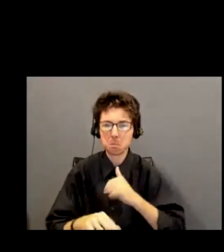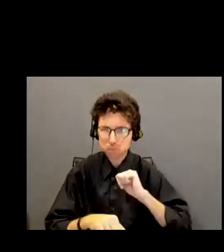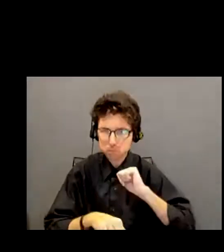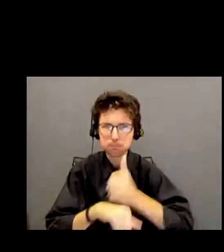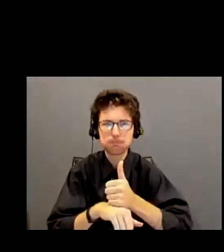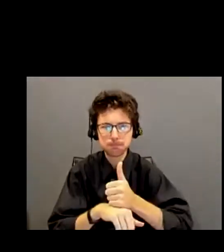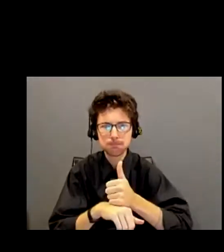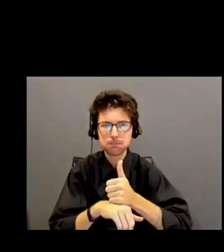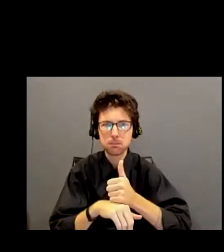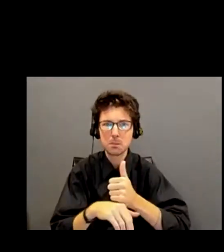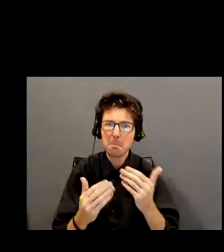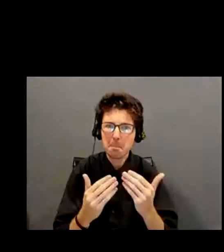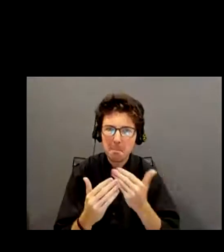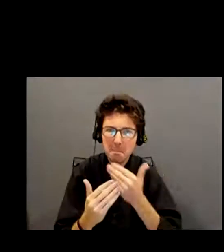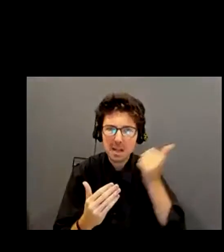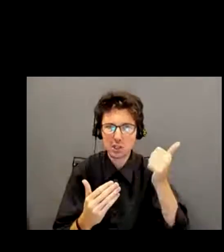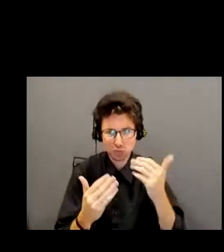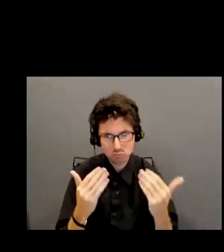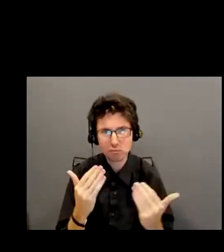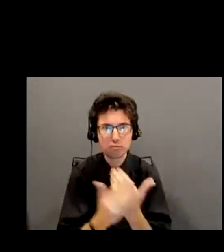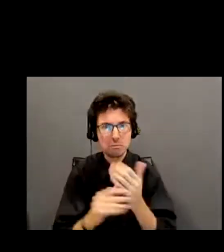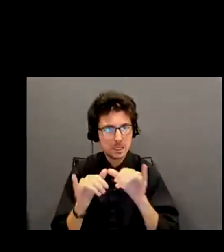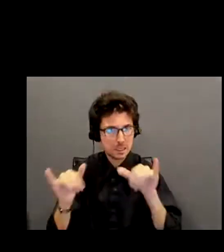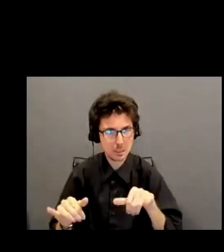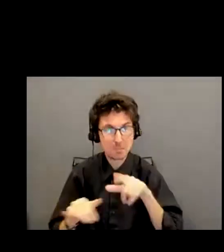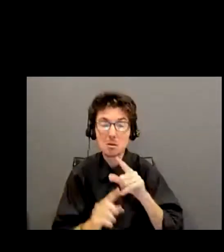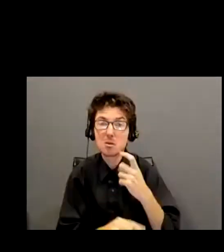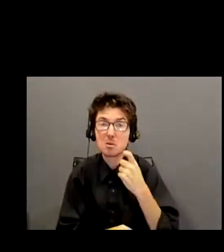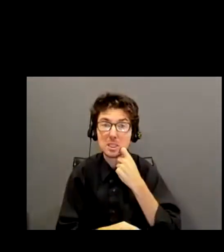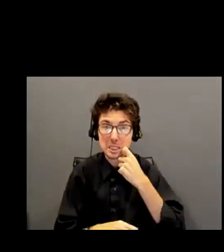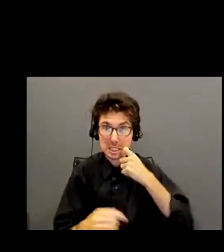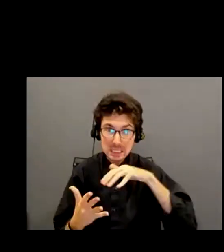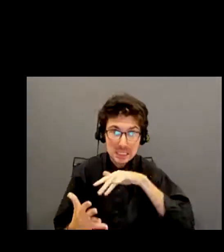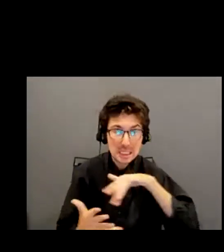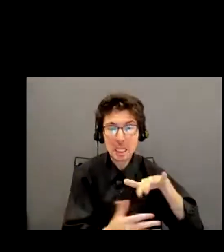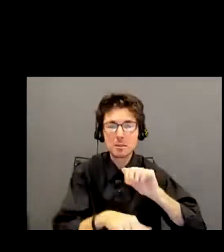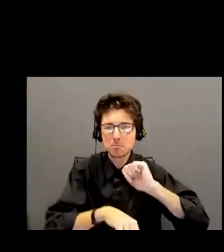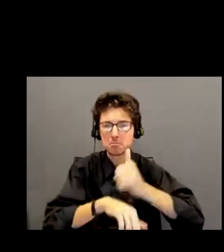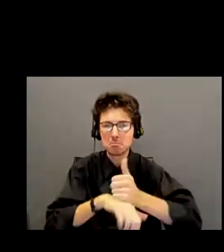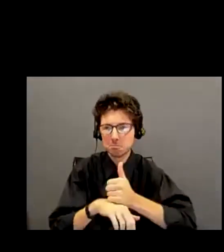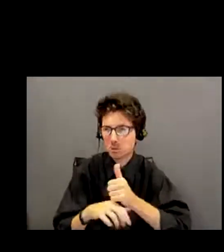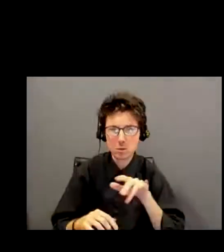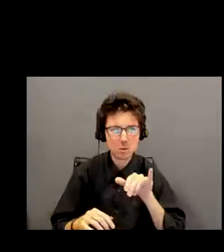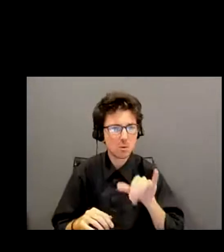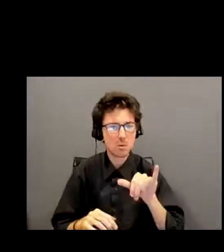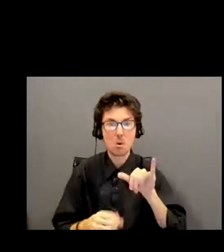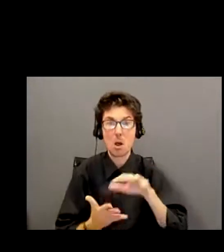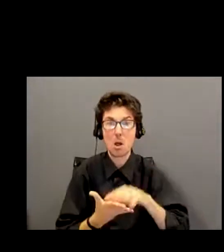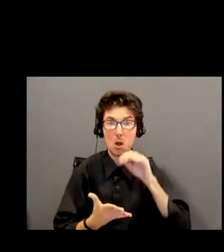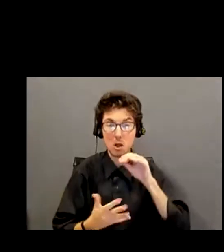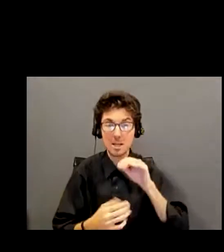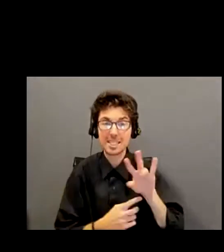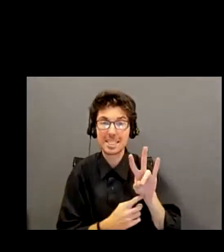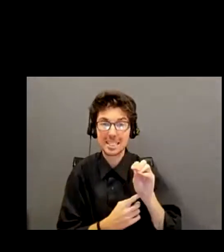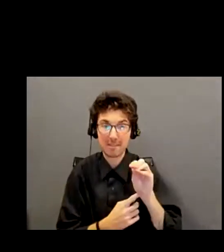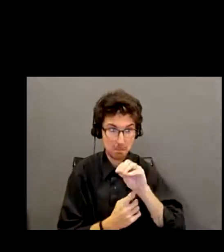in Israel, which was conducted on 120 schools, found that 70% had not yet made